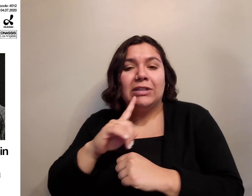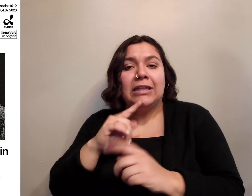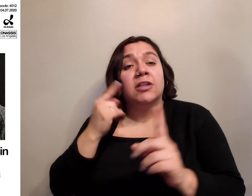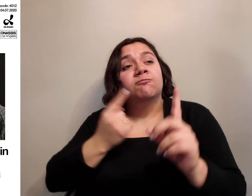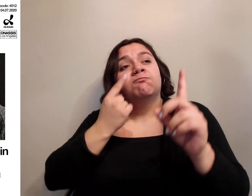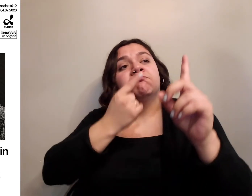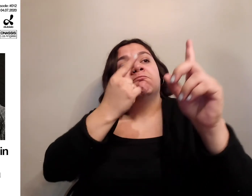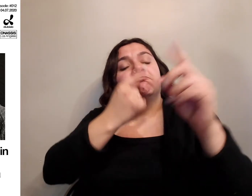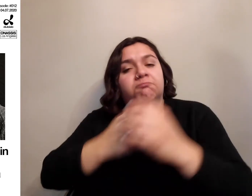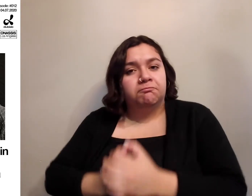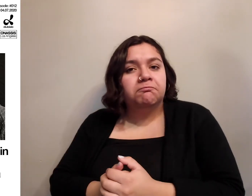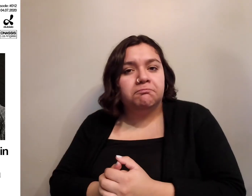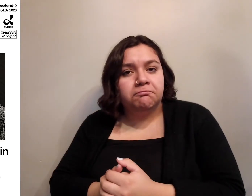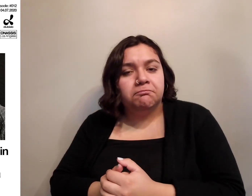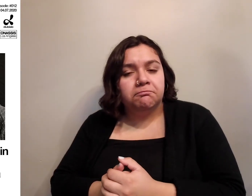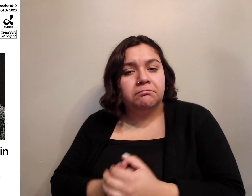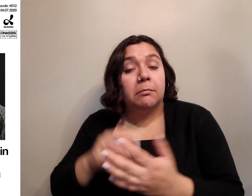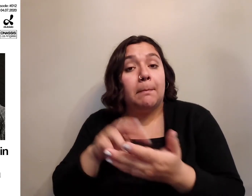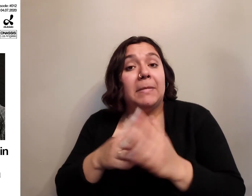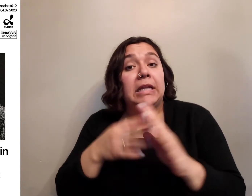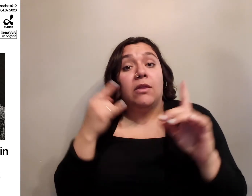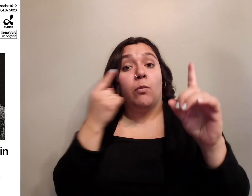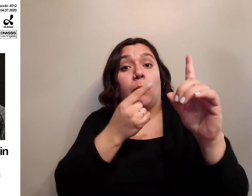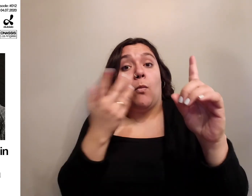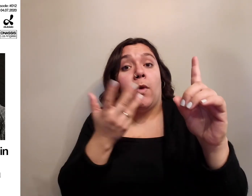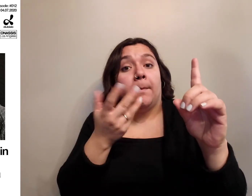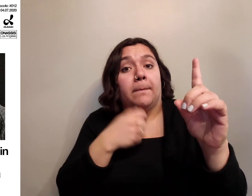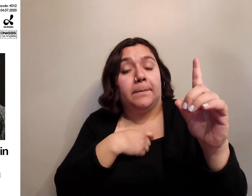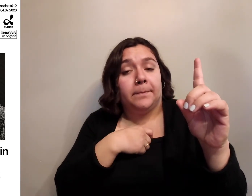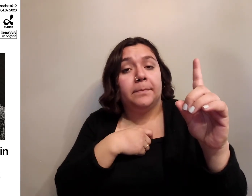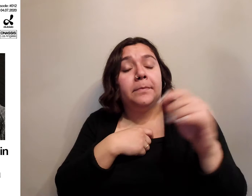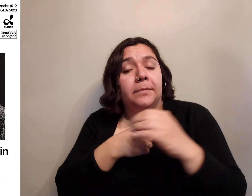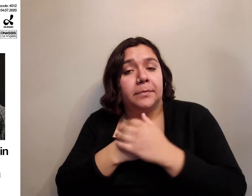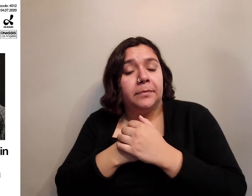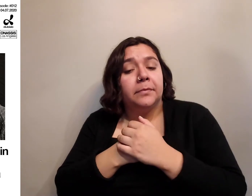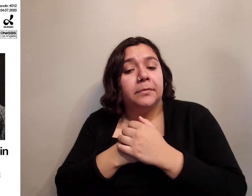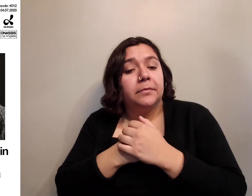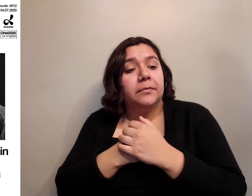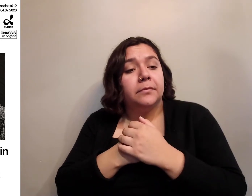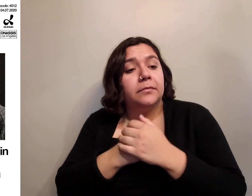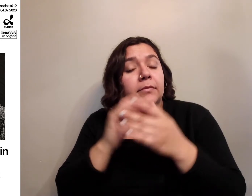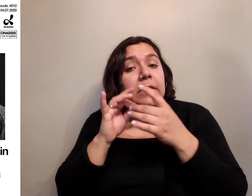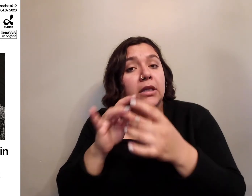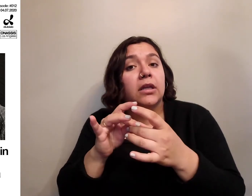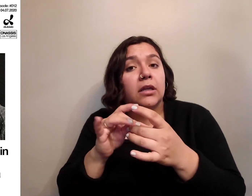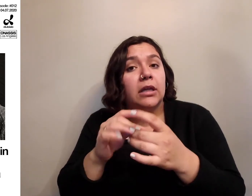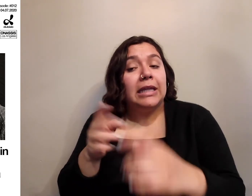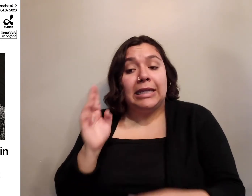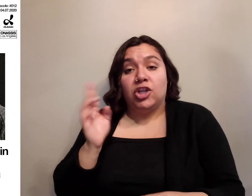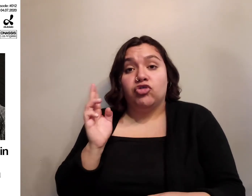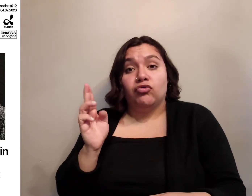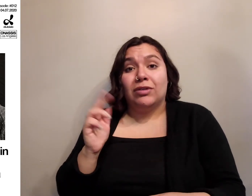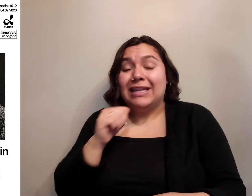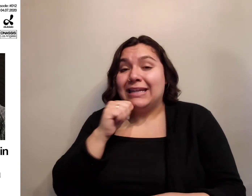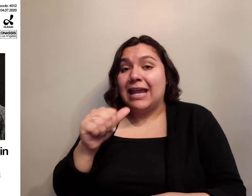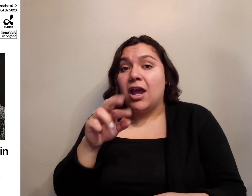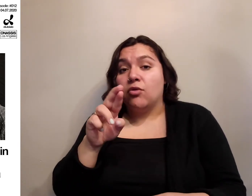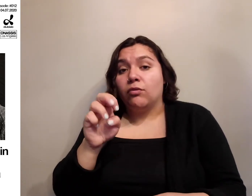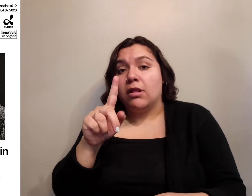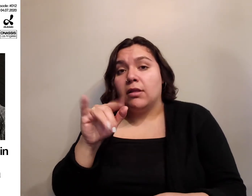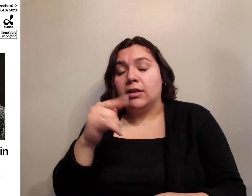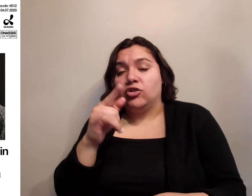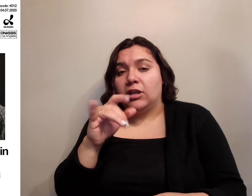aspirational, and the aspiration is based in history, not religiosity, but